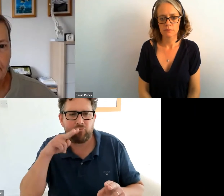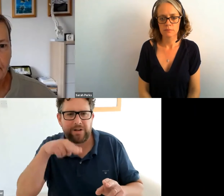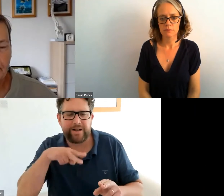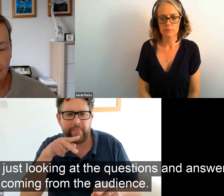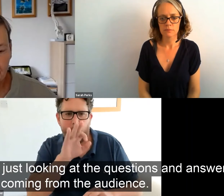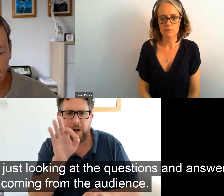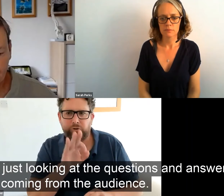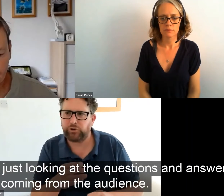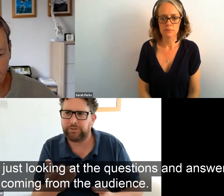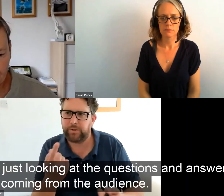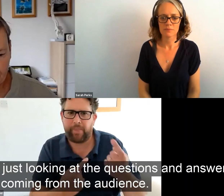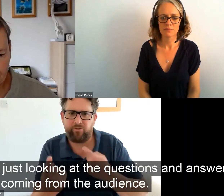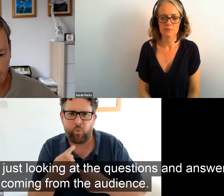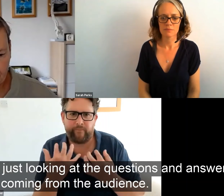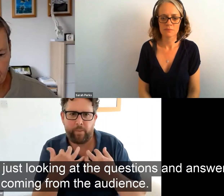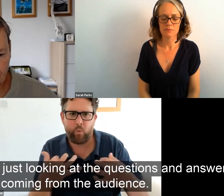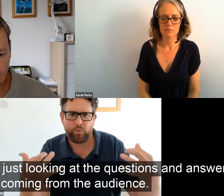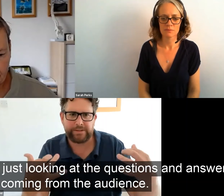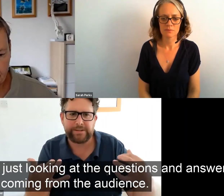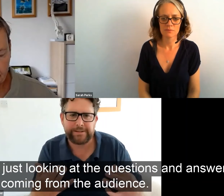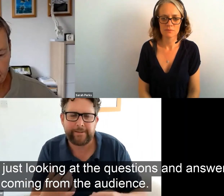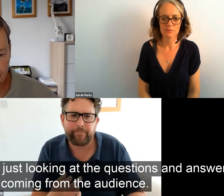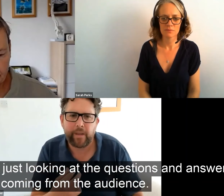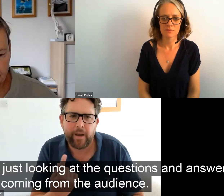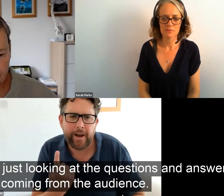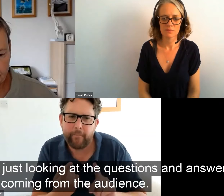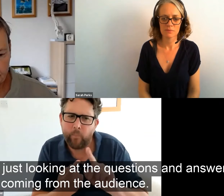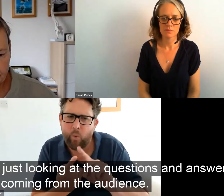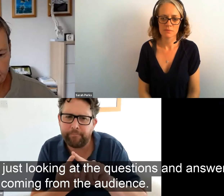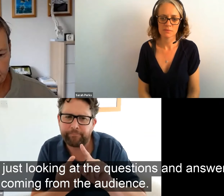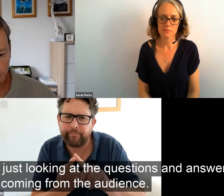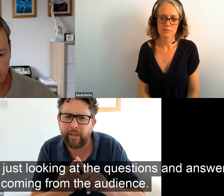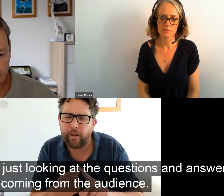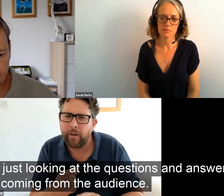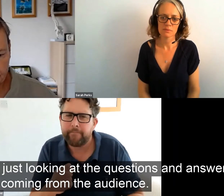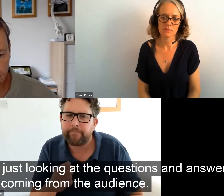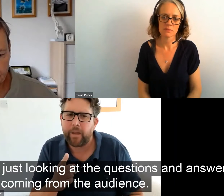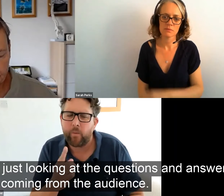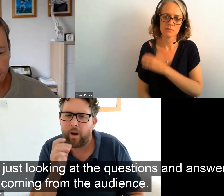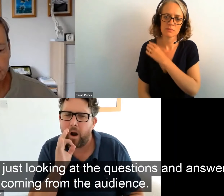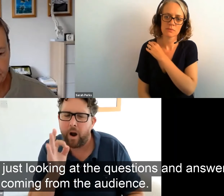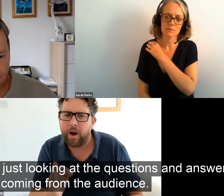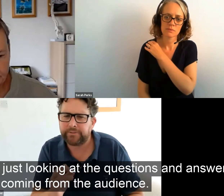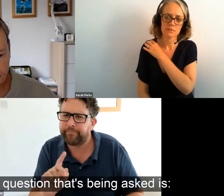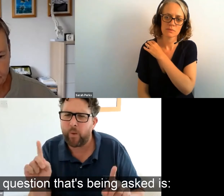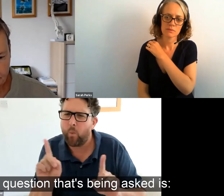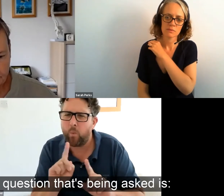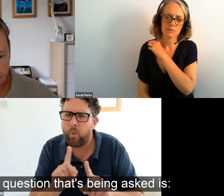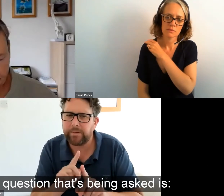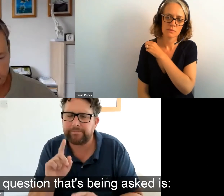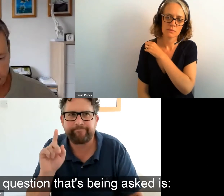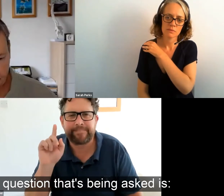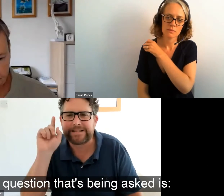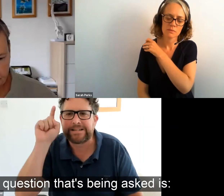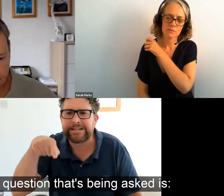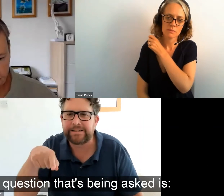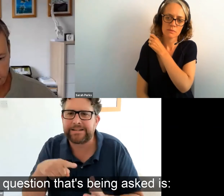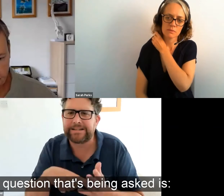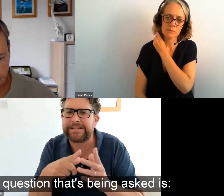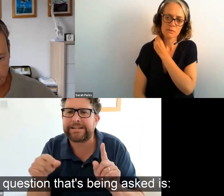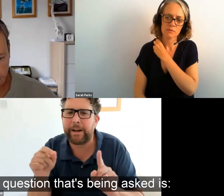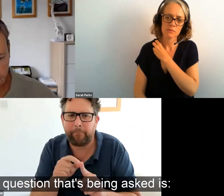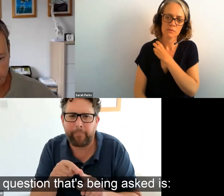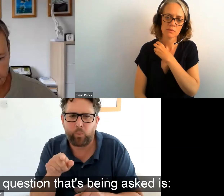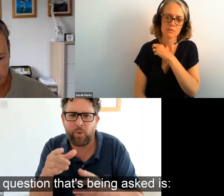Thank you. I'm just looking at the question and answers that are coming from the audience. One question that is being